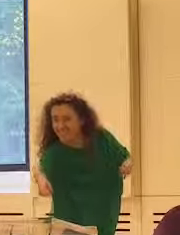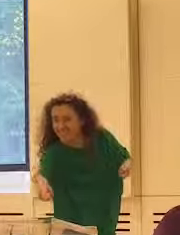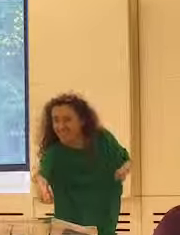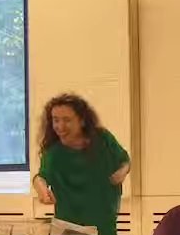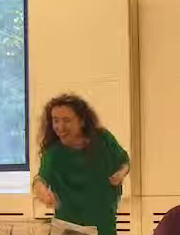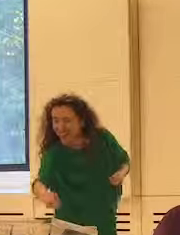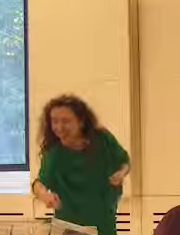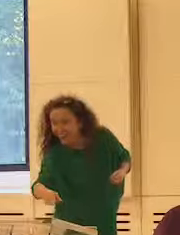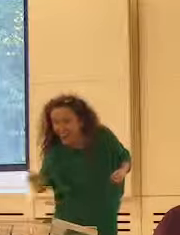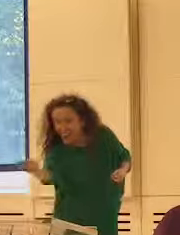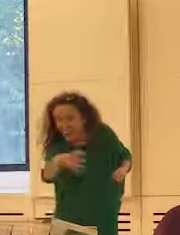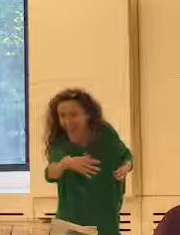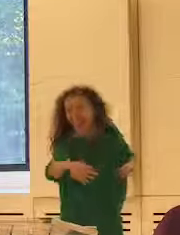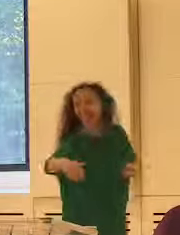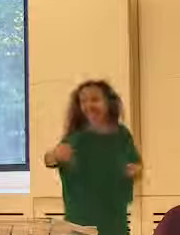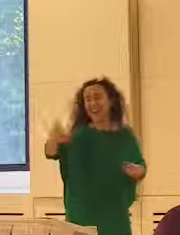Yeah, you can read that.